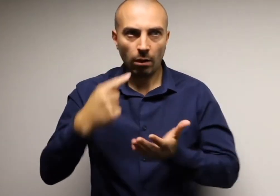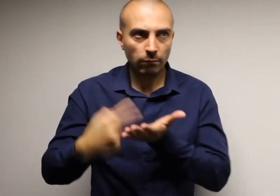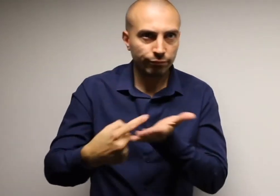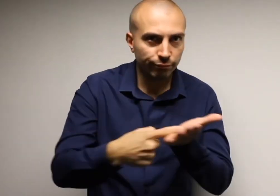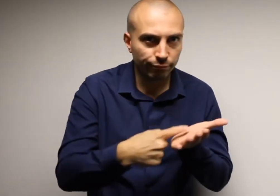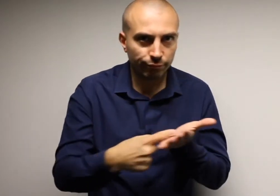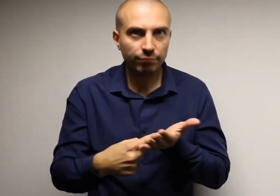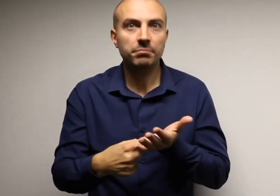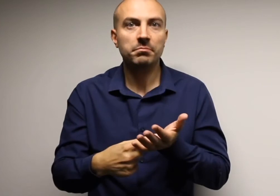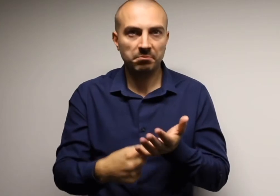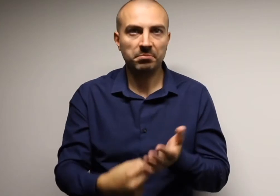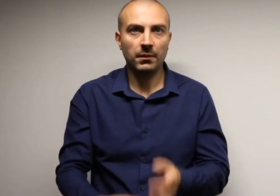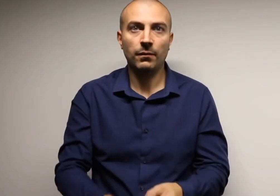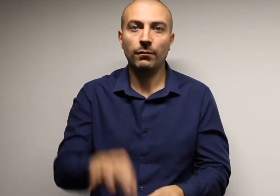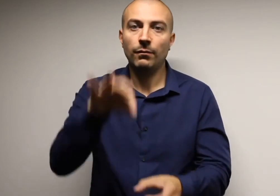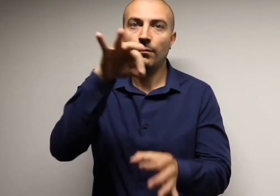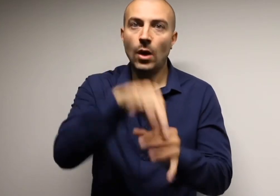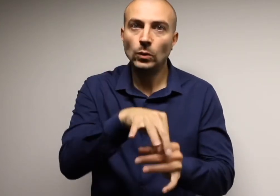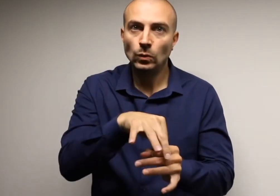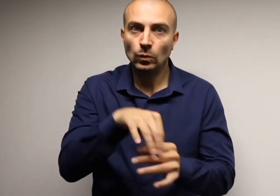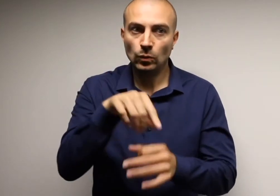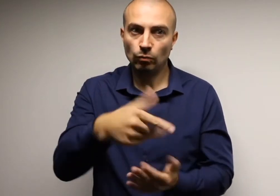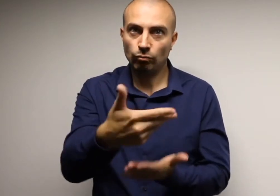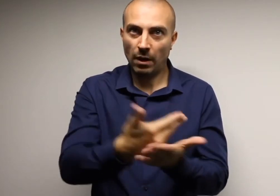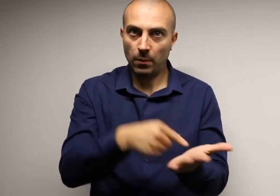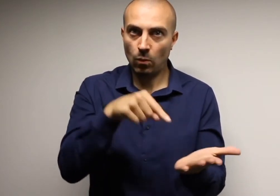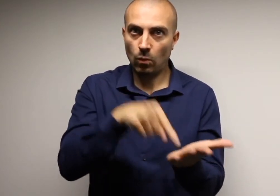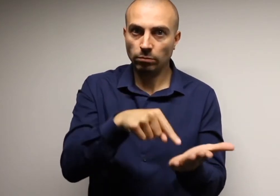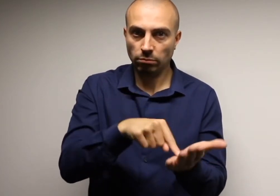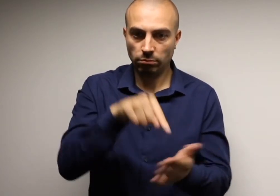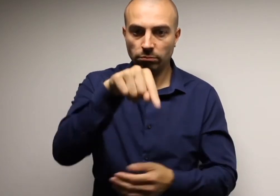discuss and vote on this report in September.